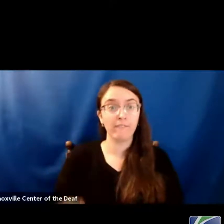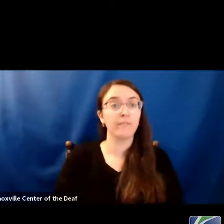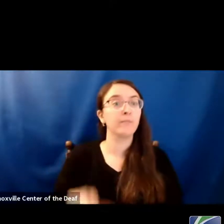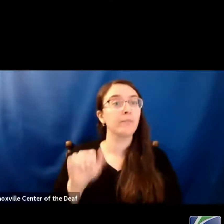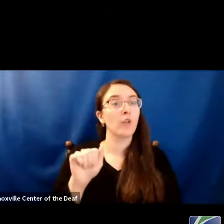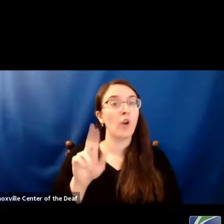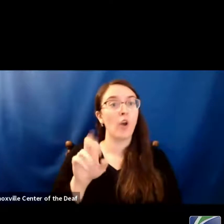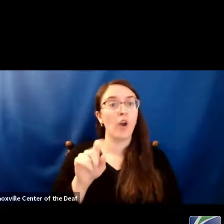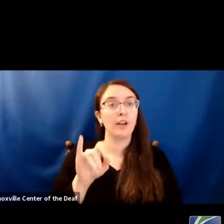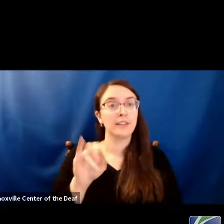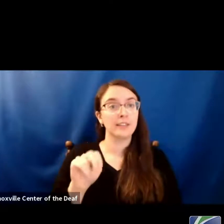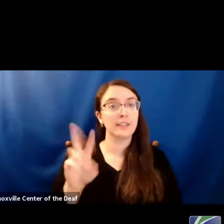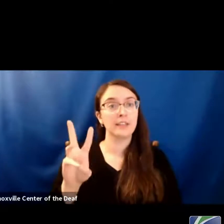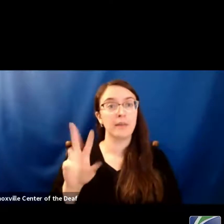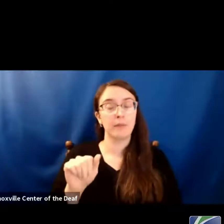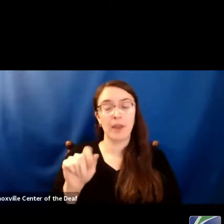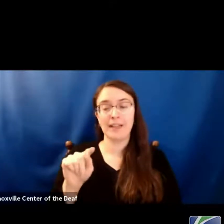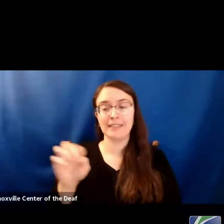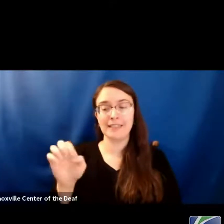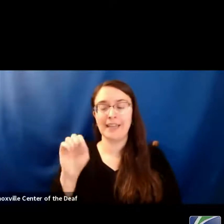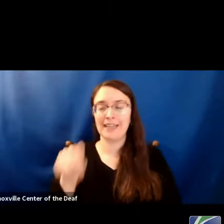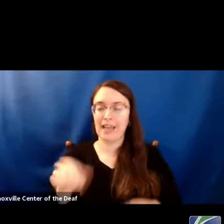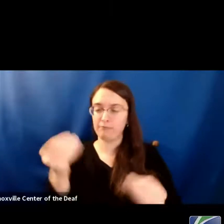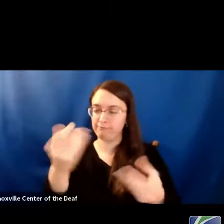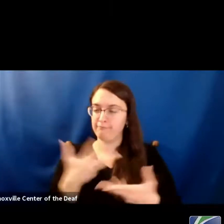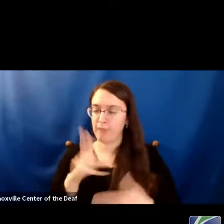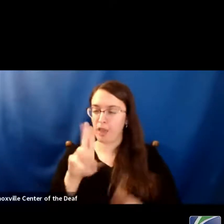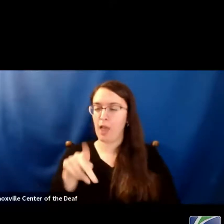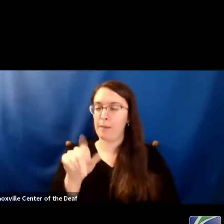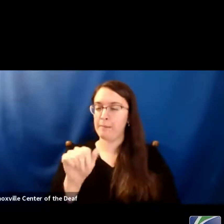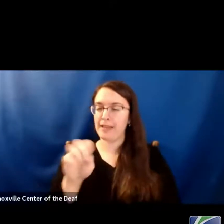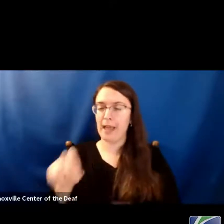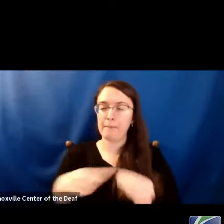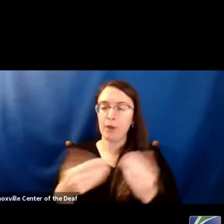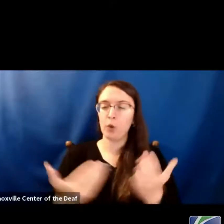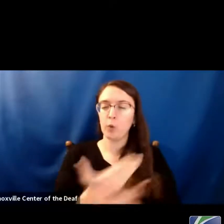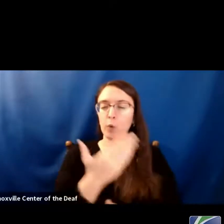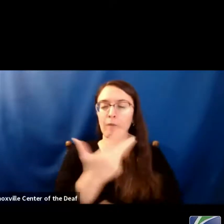you give us an update on the new vaccine registration system? Any issues,